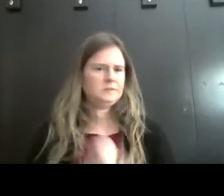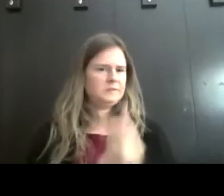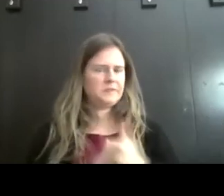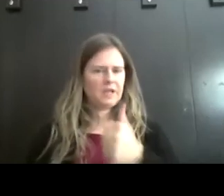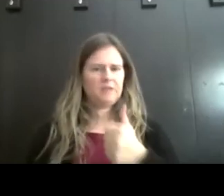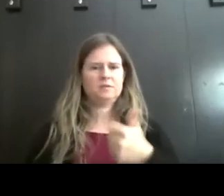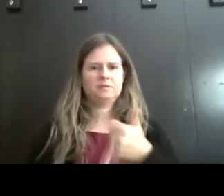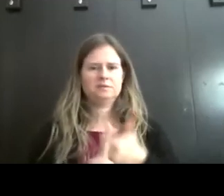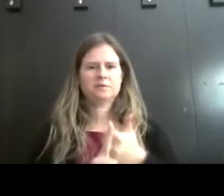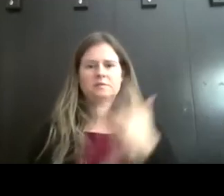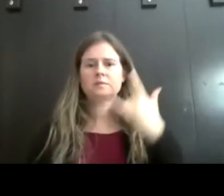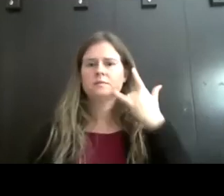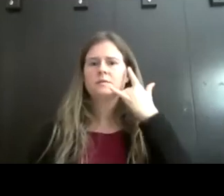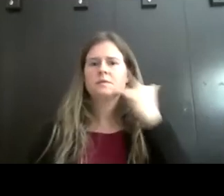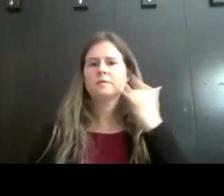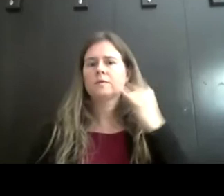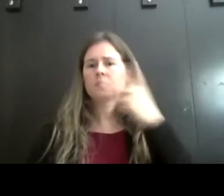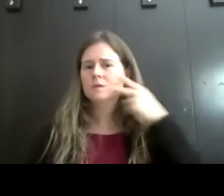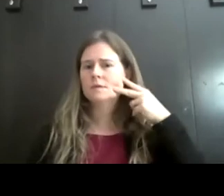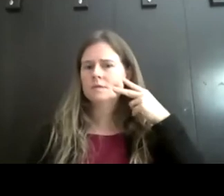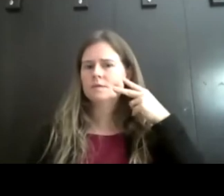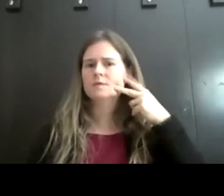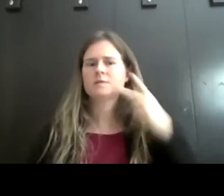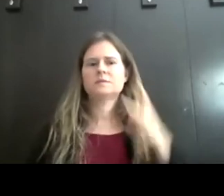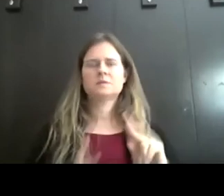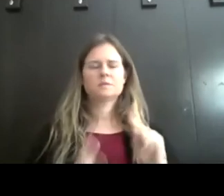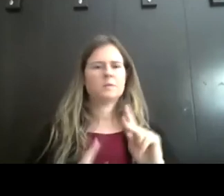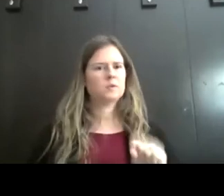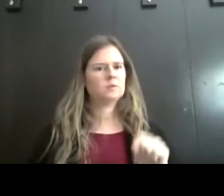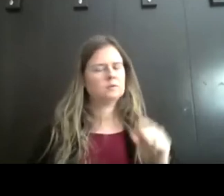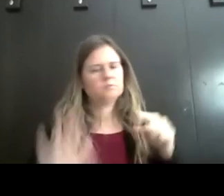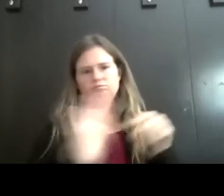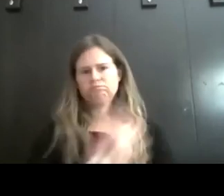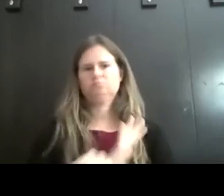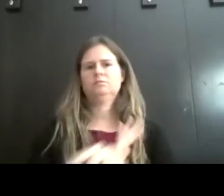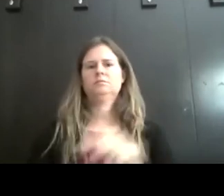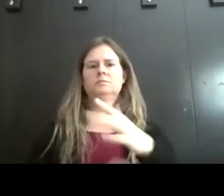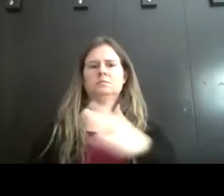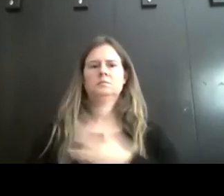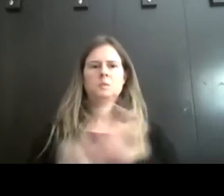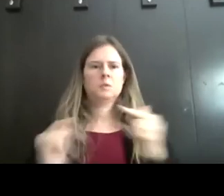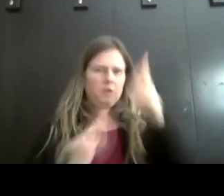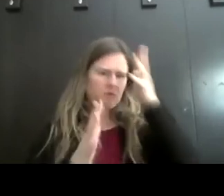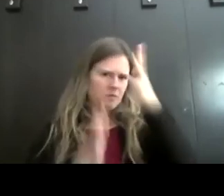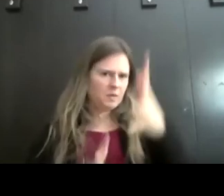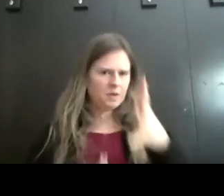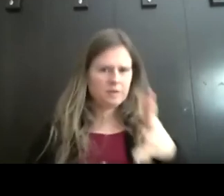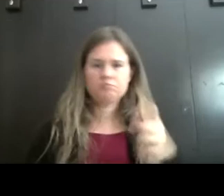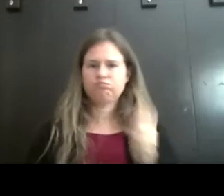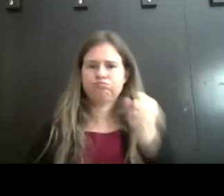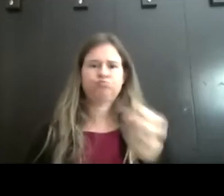California native, a time when someone could have killed my great-grandfather and they wouldn't have been sent to jail or to